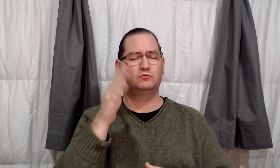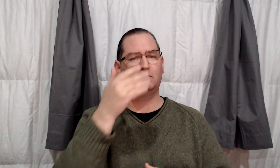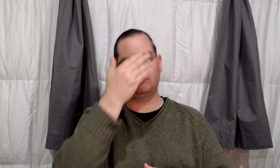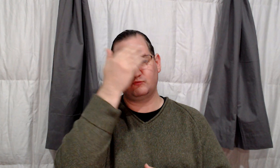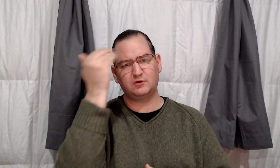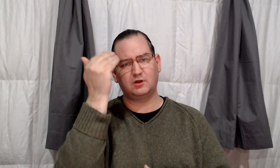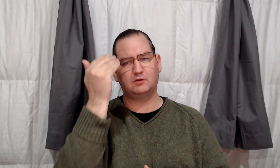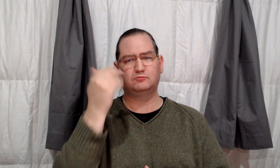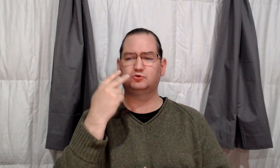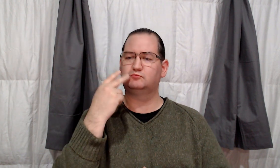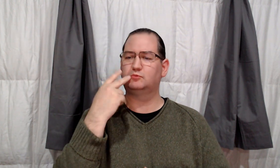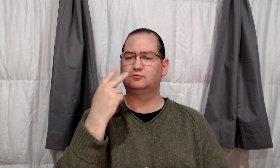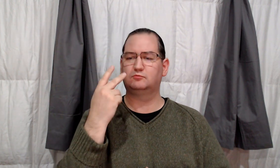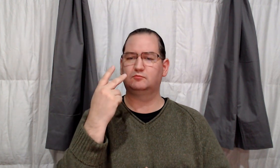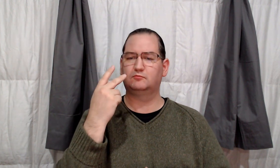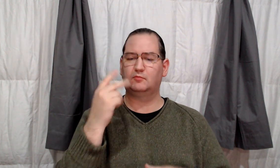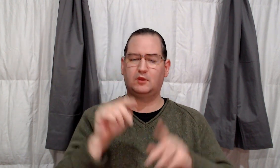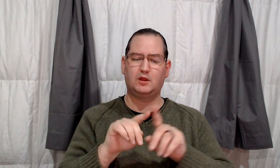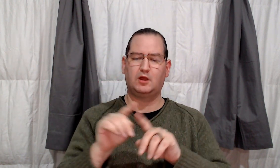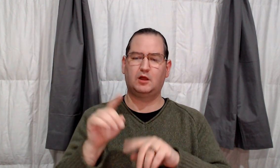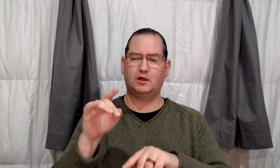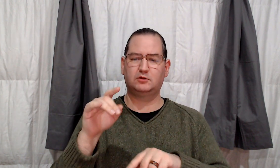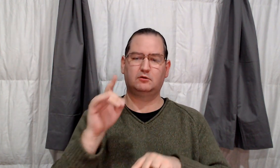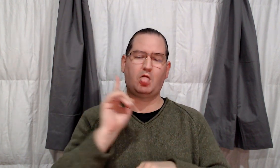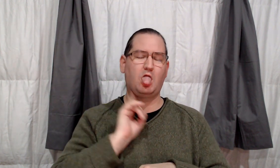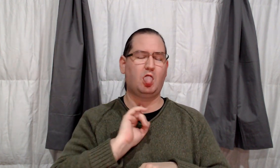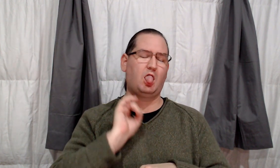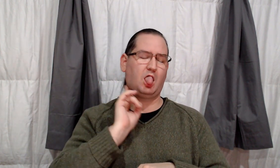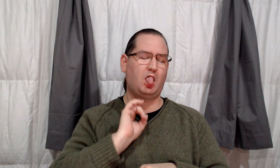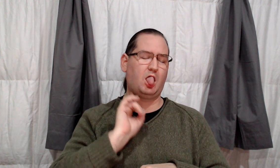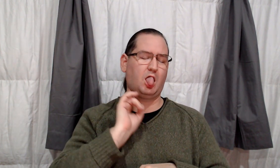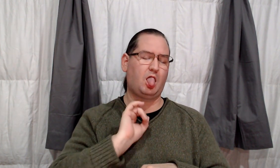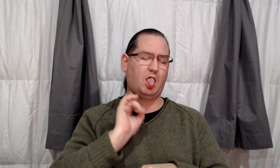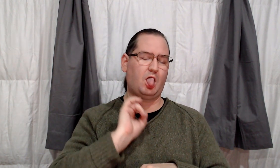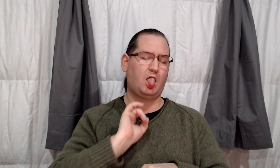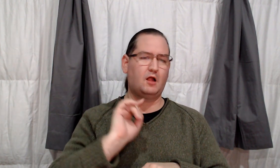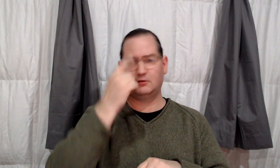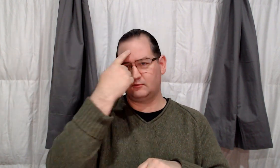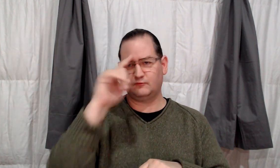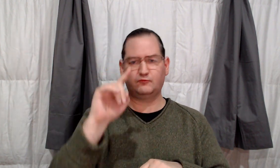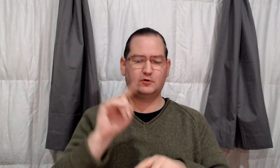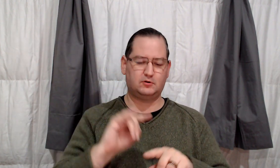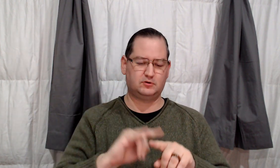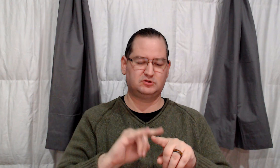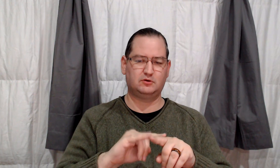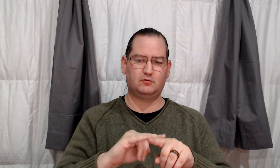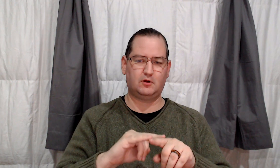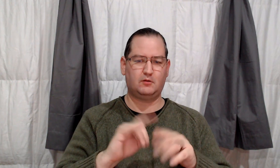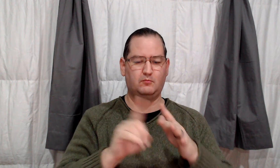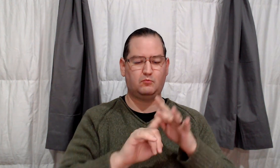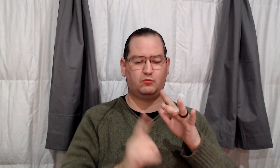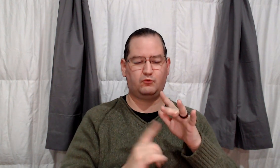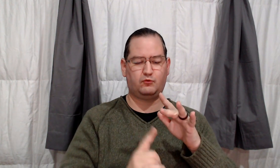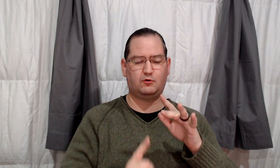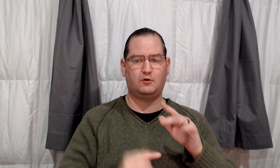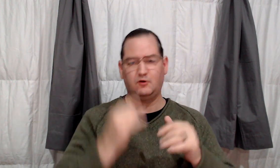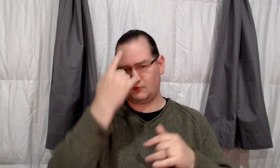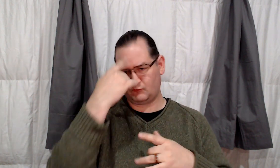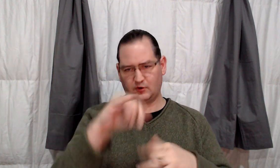for a cigarette disappears from your body forever. The thought of a cigarette will be wiped from your mind. And I don't know, it will